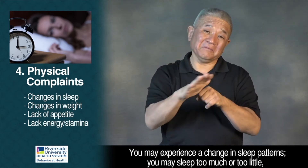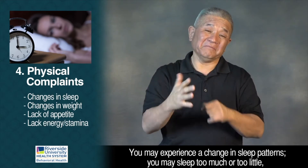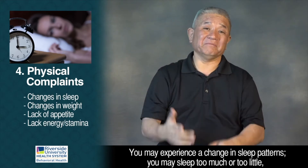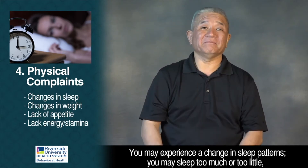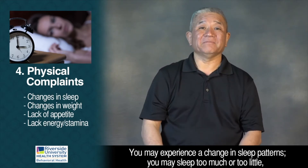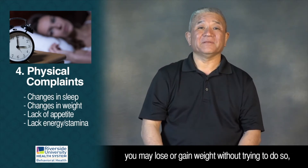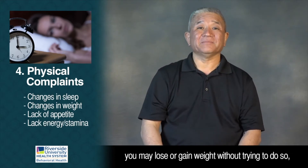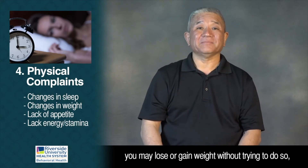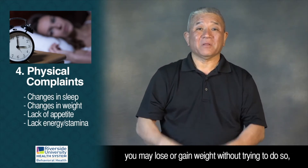little.